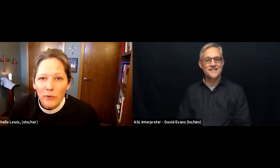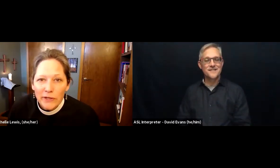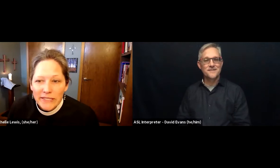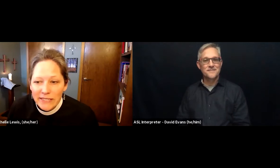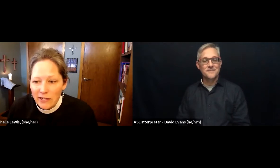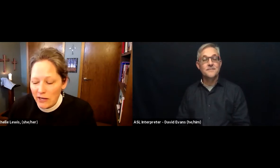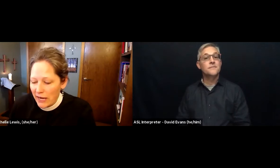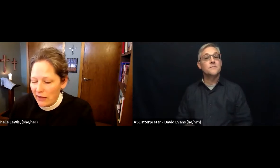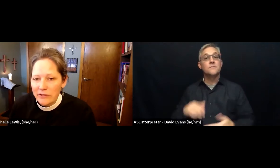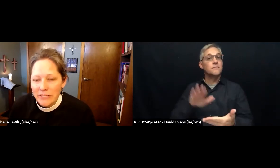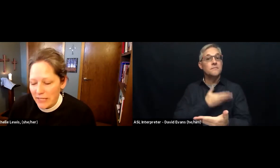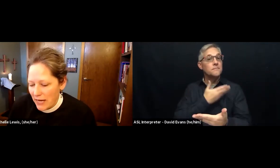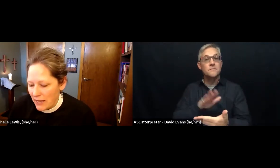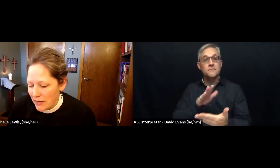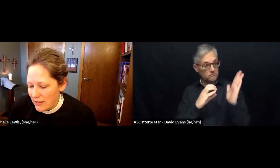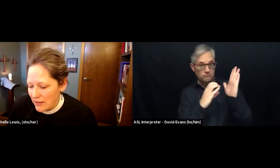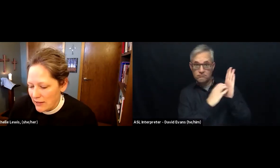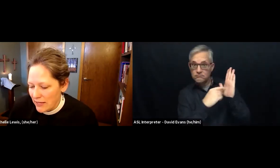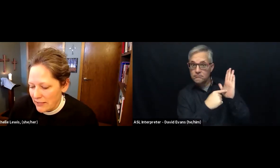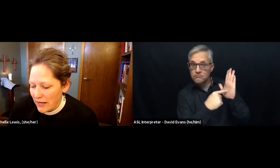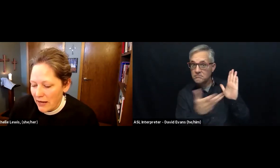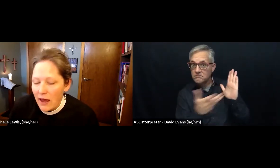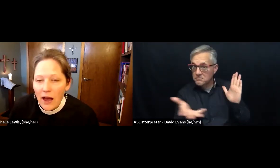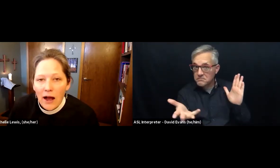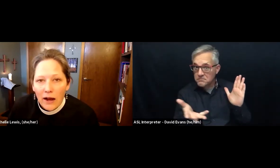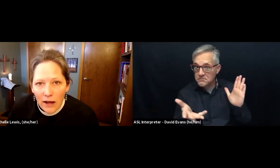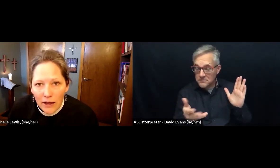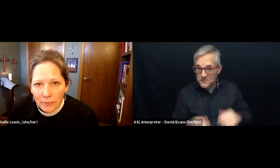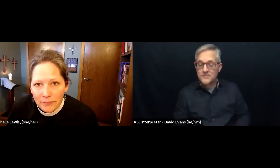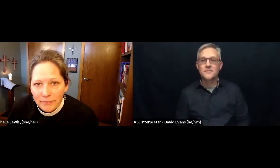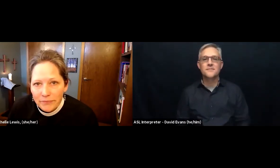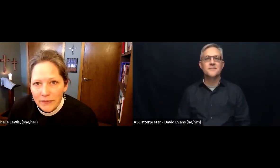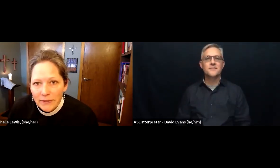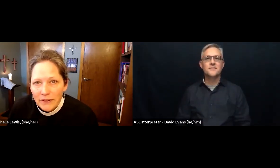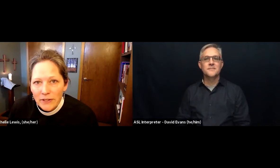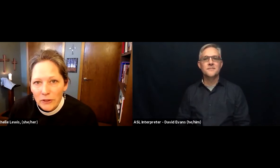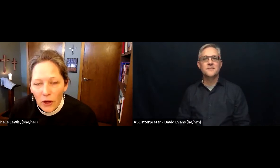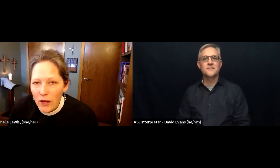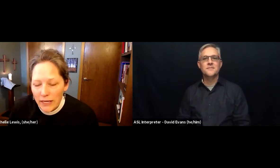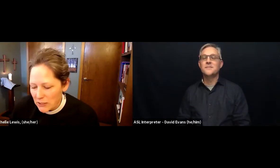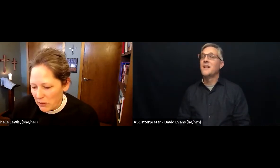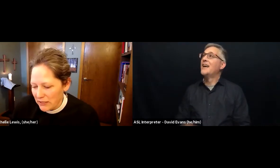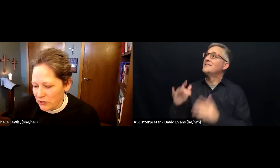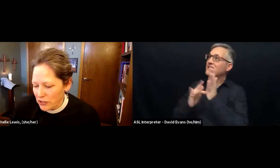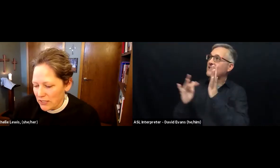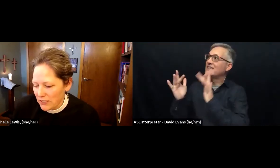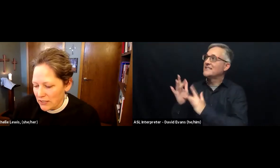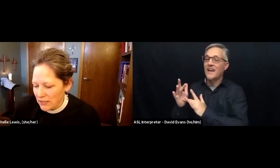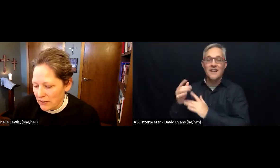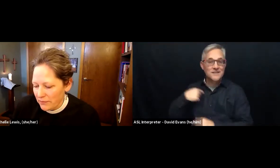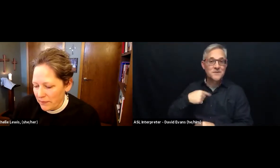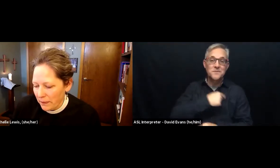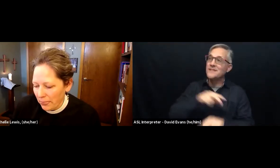And the words in our calendar today, they say, "Come, long expected